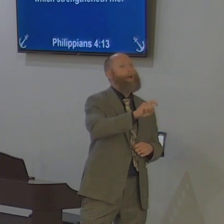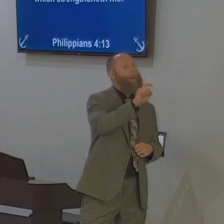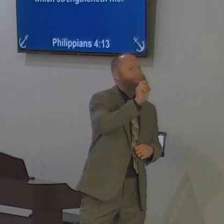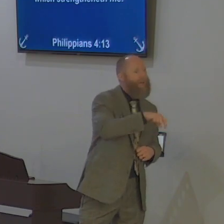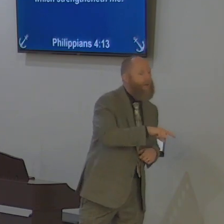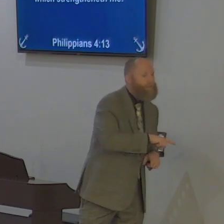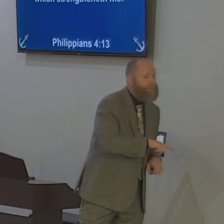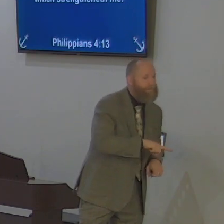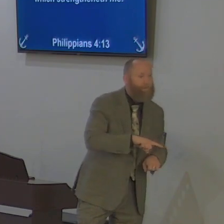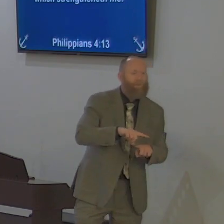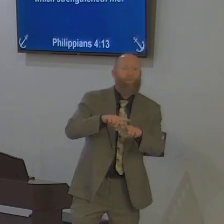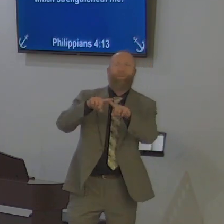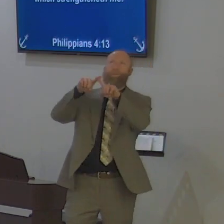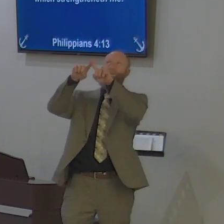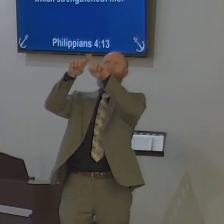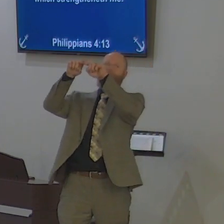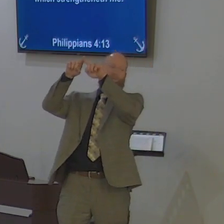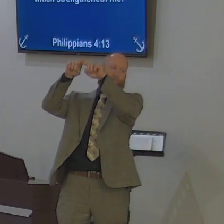done.